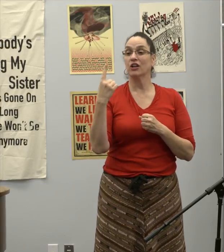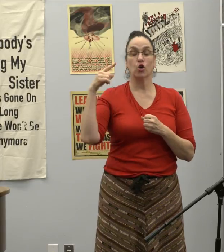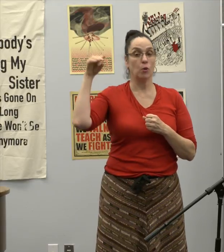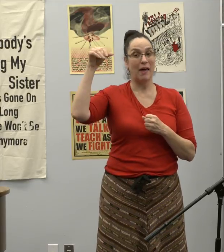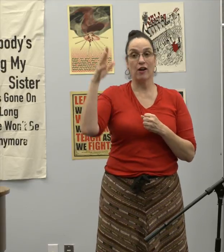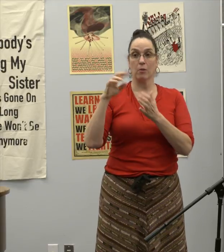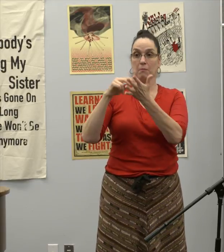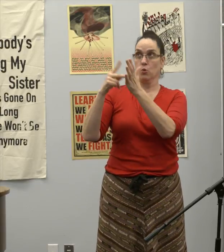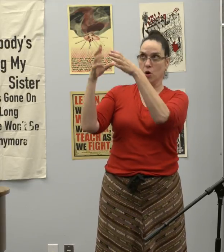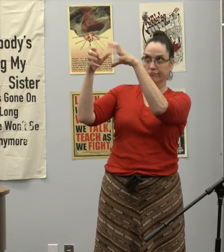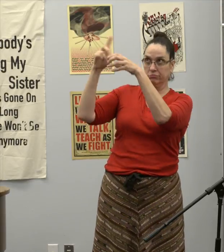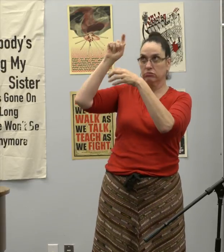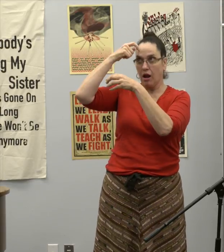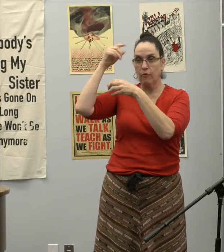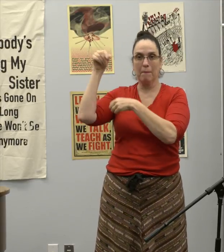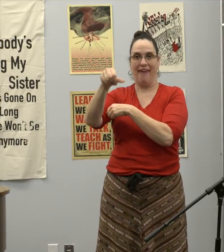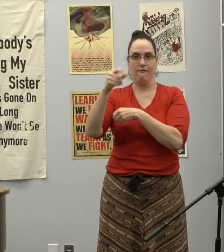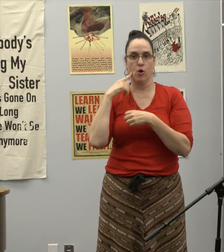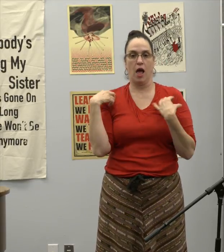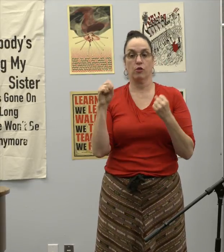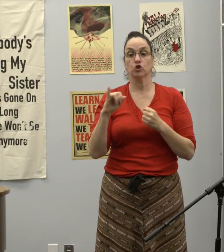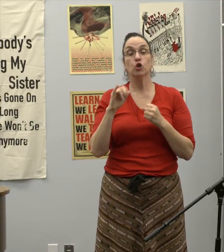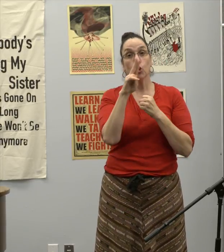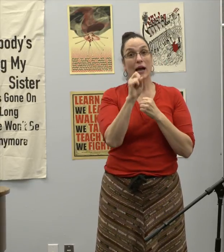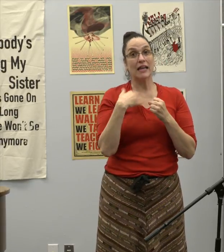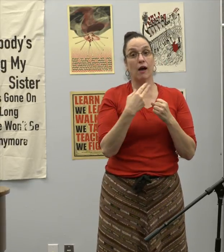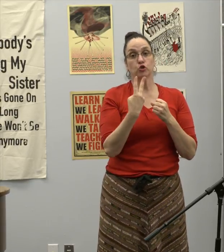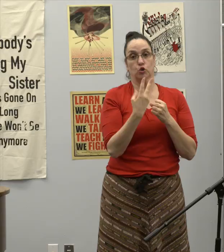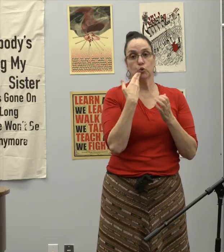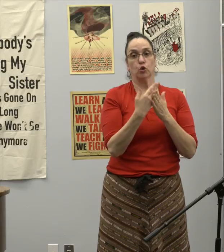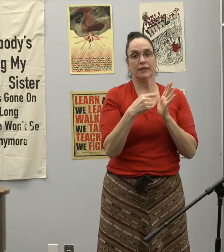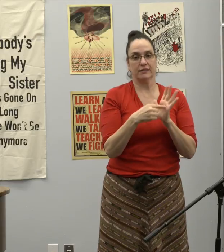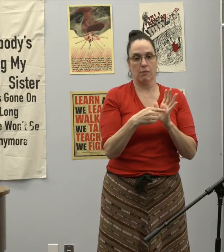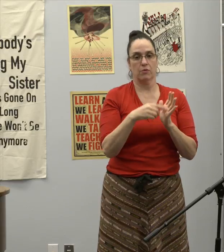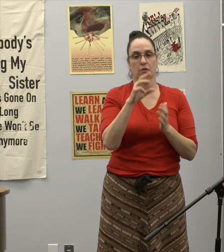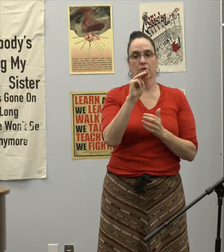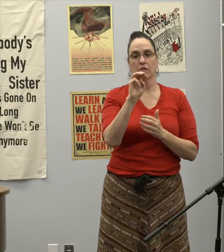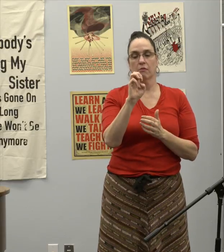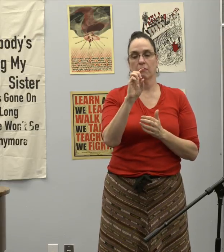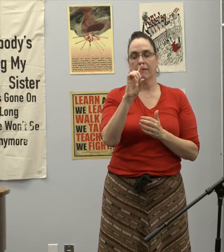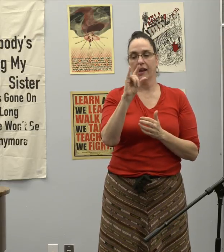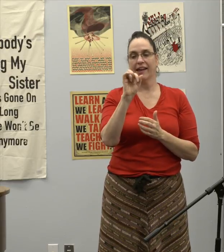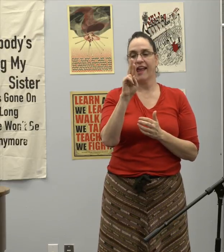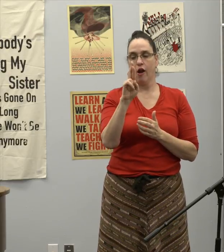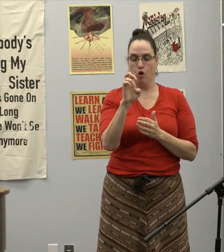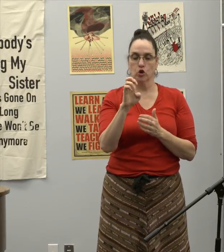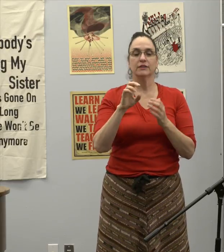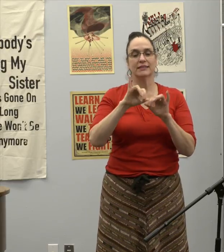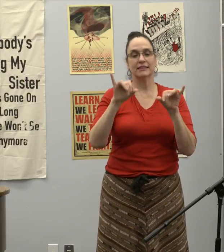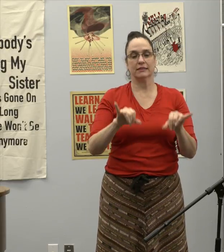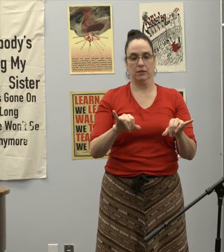care, okay? In the US, we have two very good examples. The Medicare system, that's a single payer system. It pays